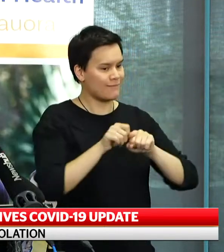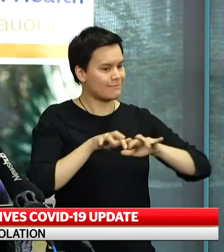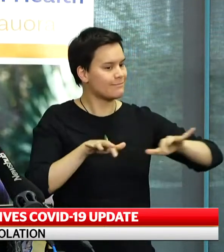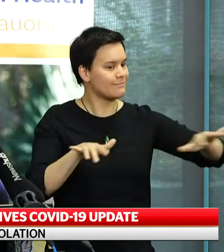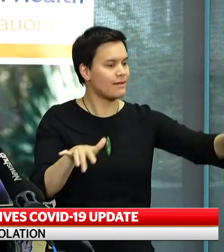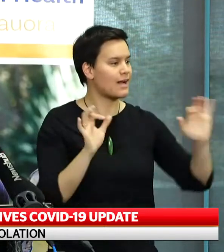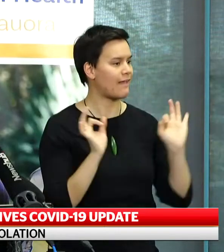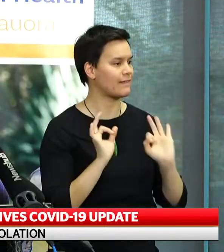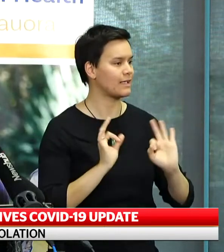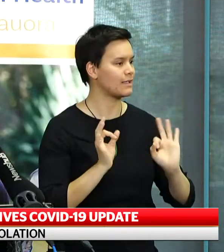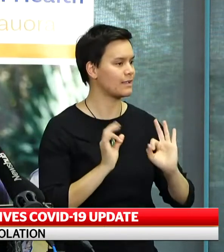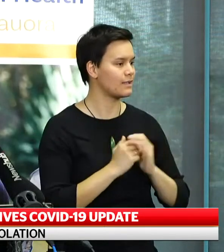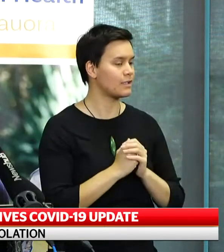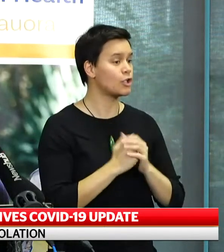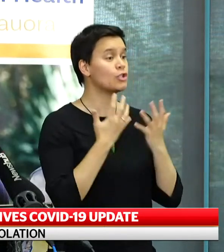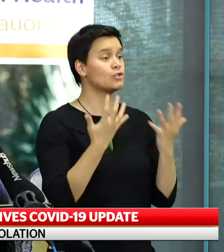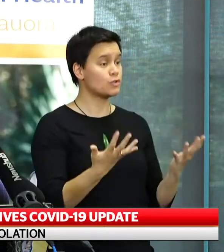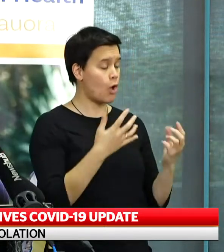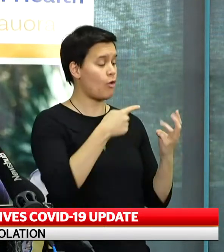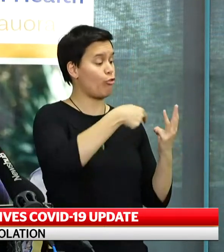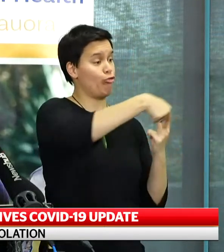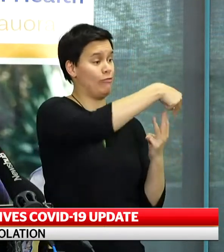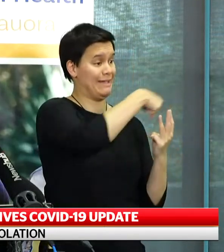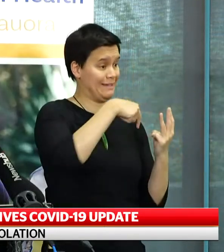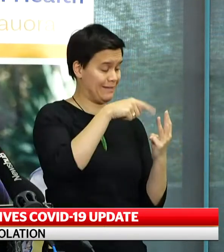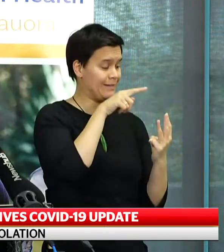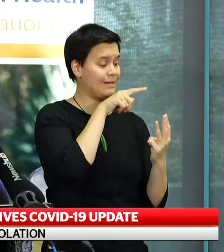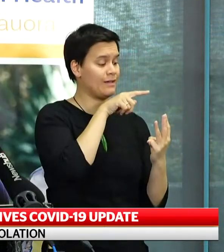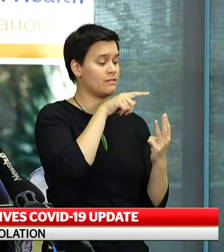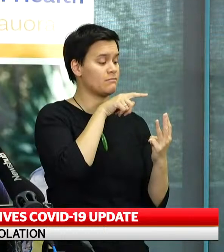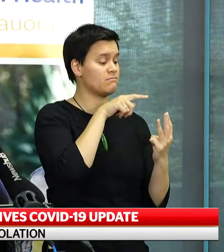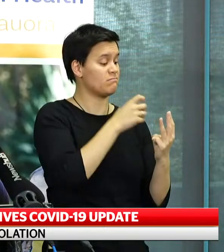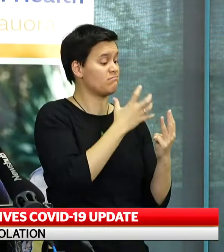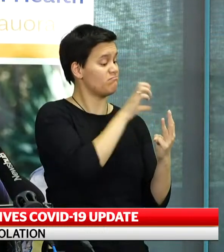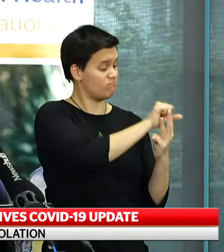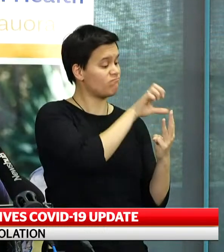employees of the company and a close family member of one of them.